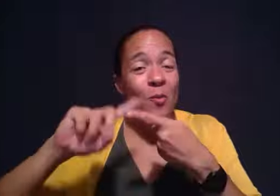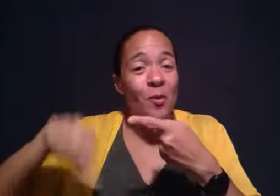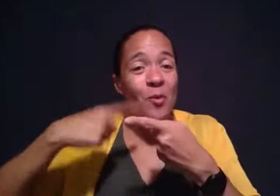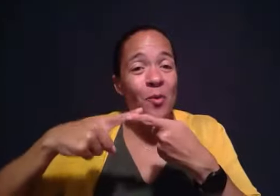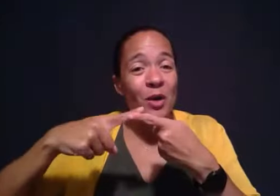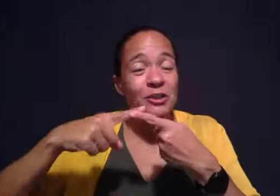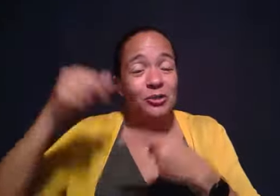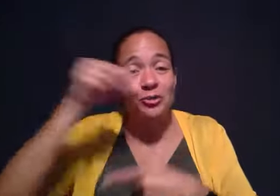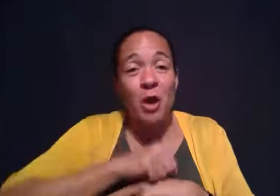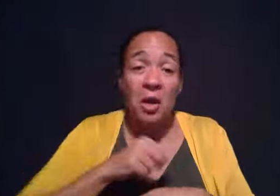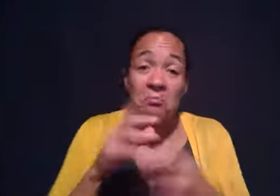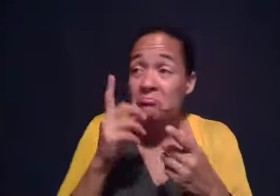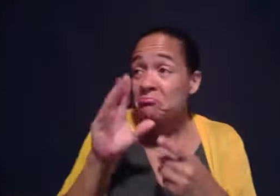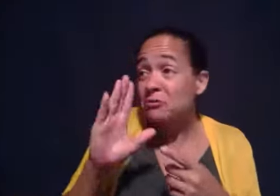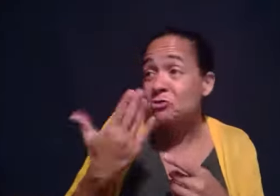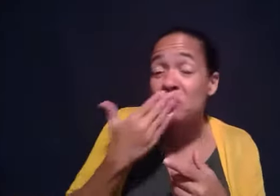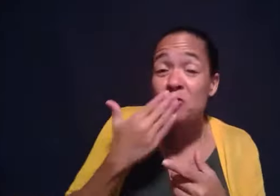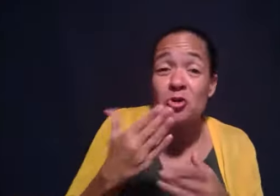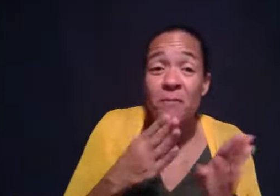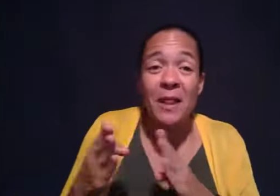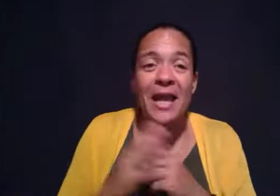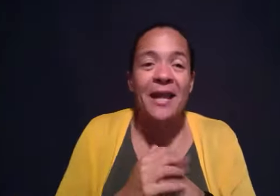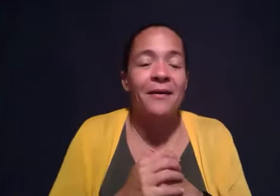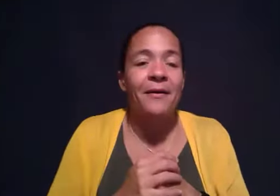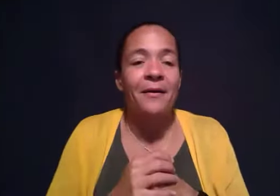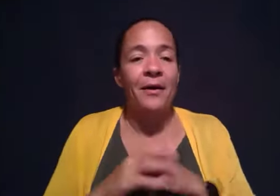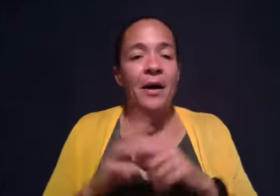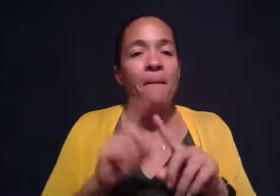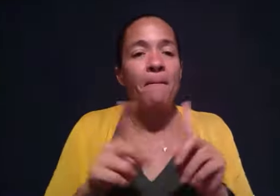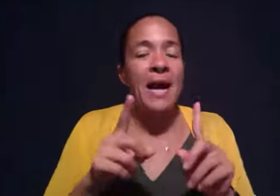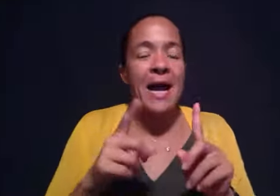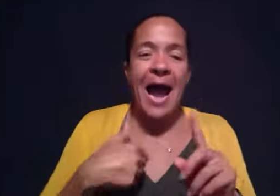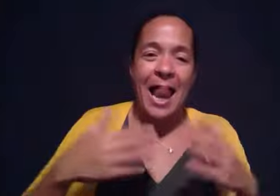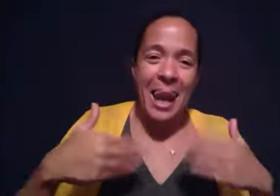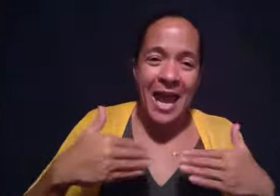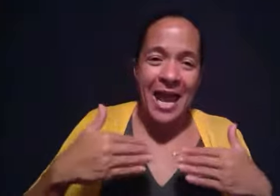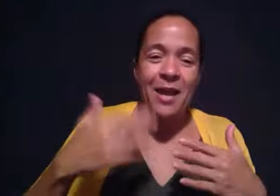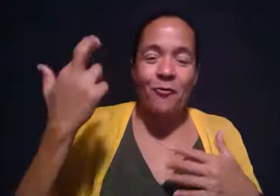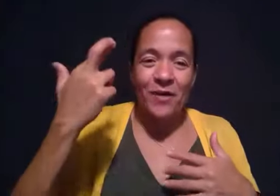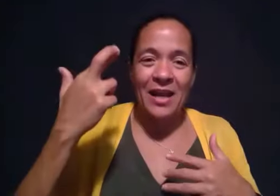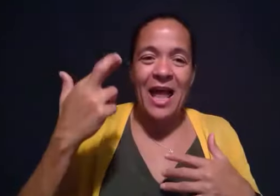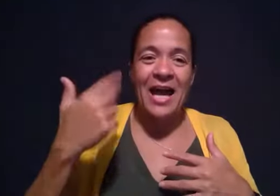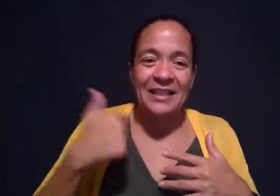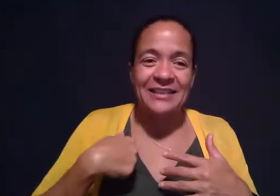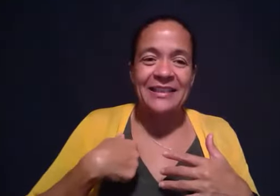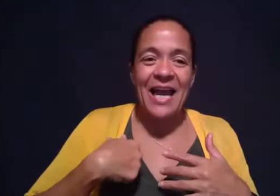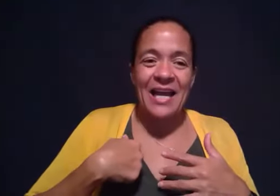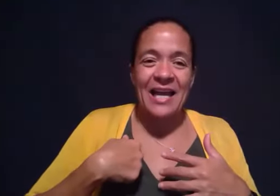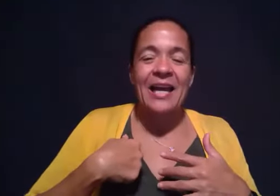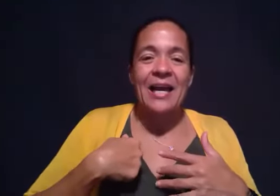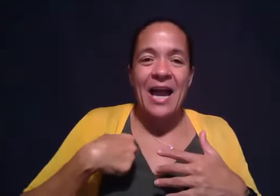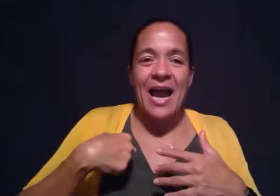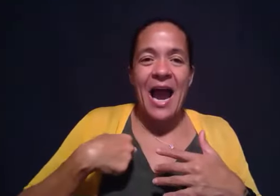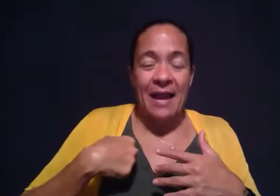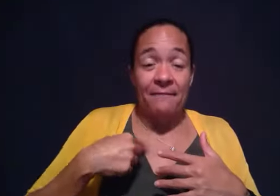But what I don't know is that I'm suffering from a progressive, fatal obsession of the mind and allergy of the body. That I am